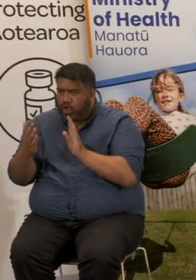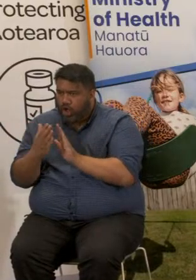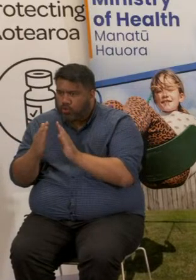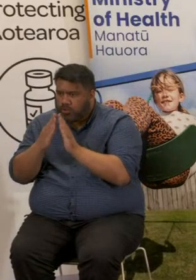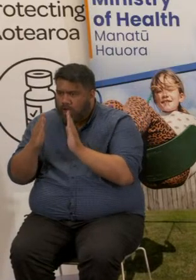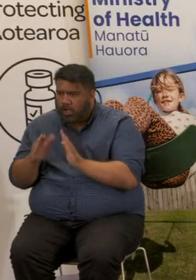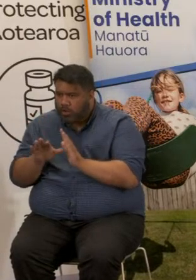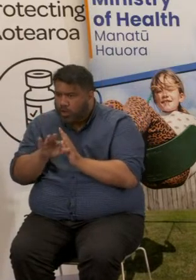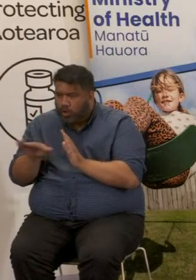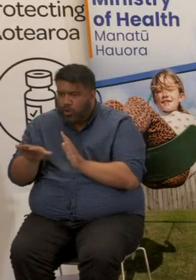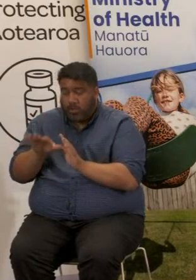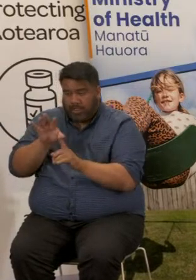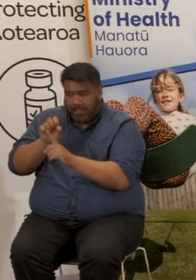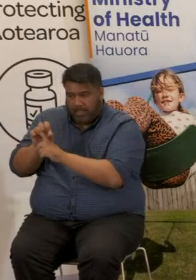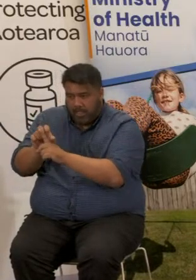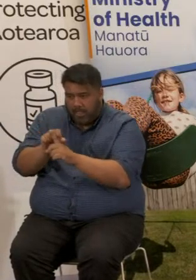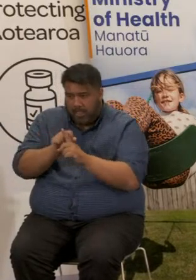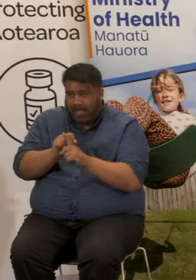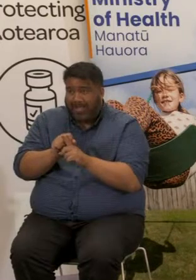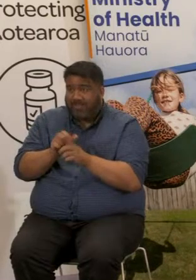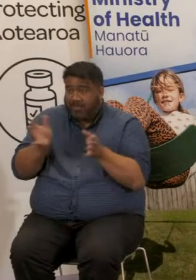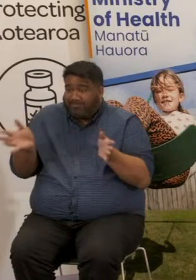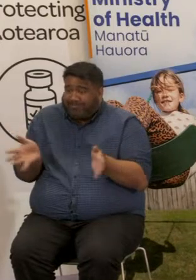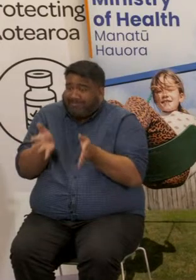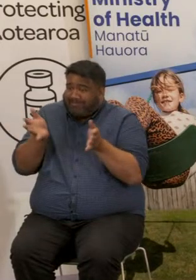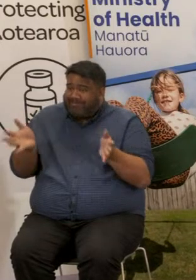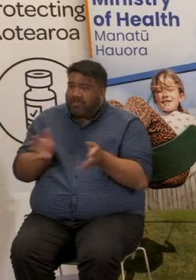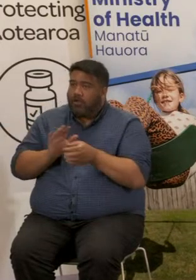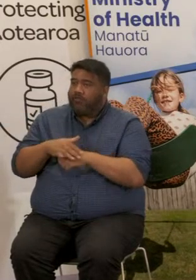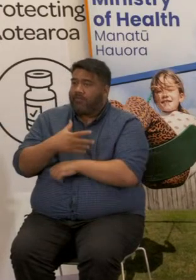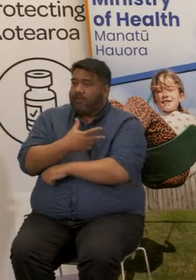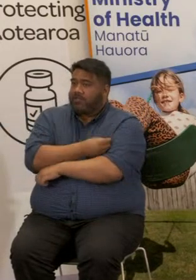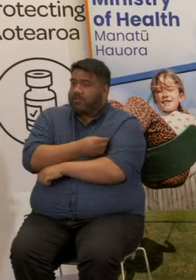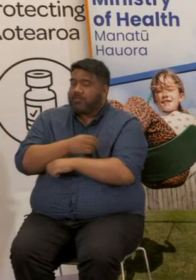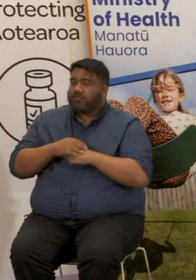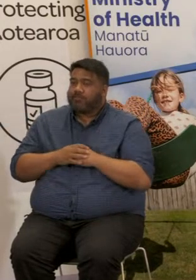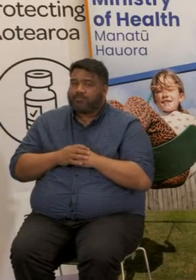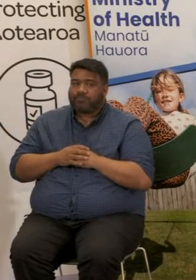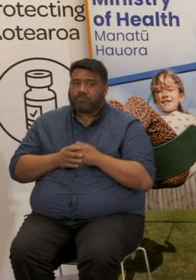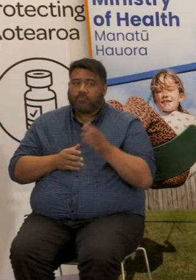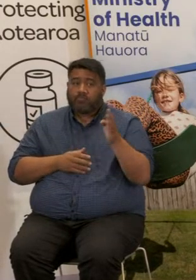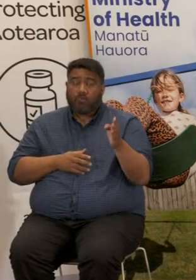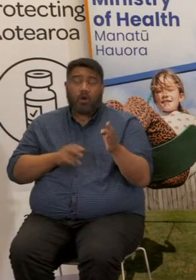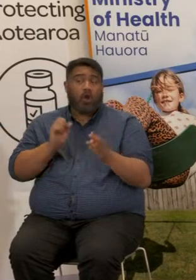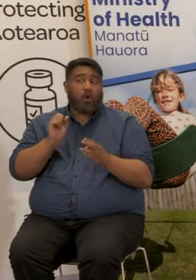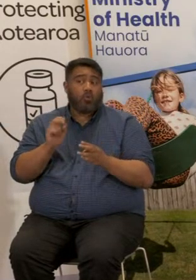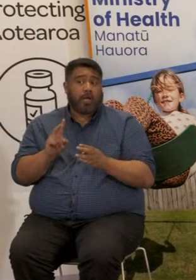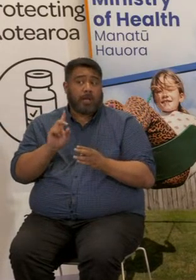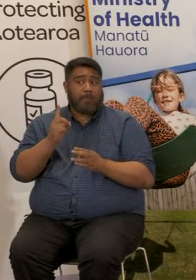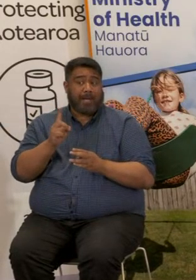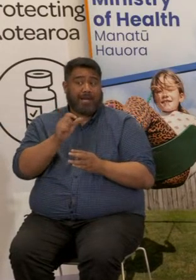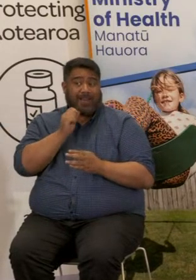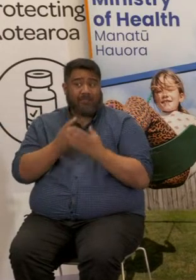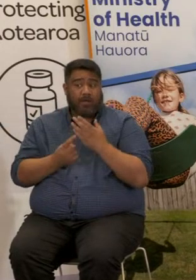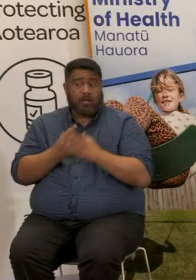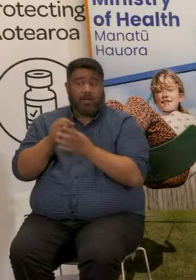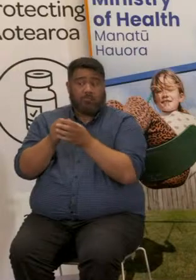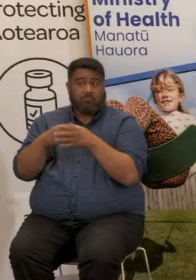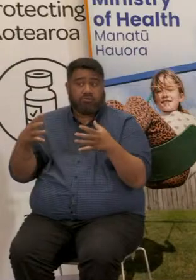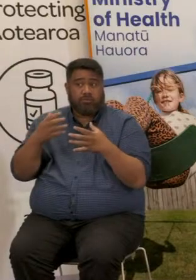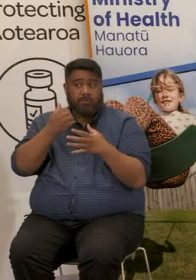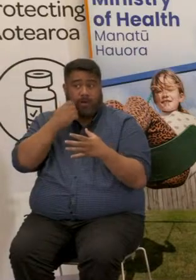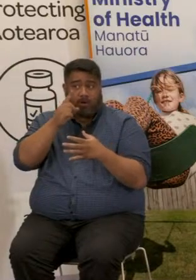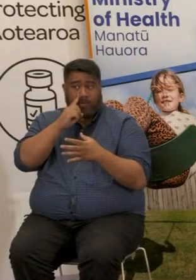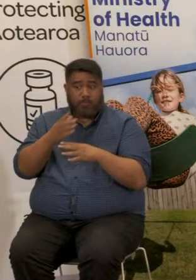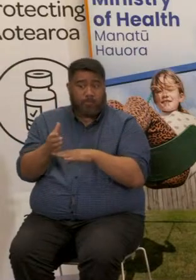possible and keep pushing the vaccination rates. What will it mean for the hospitalisation rates, though, if we do see, thousands of